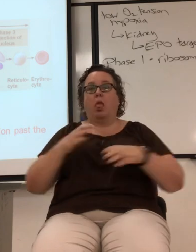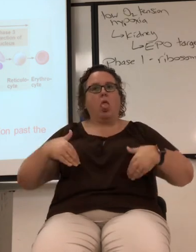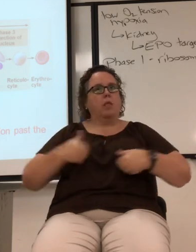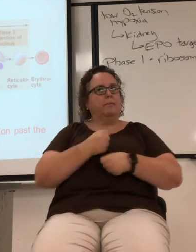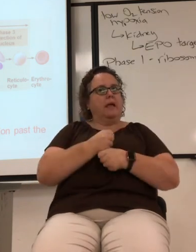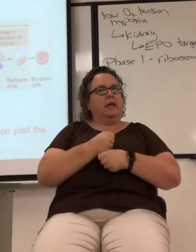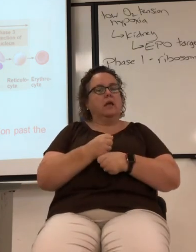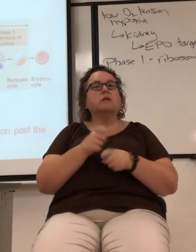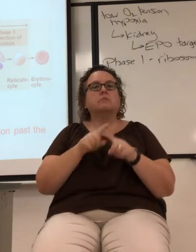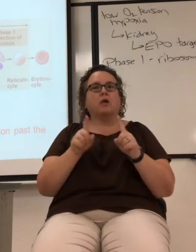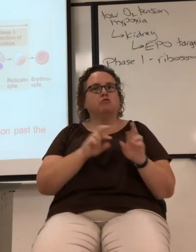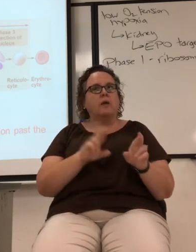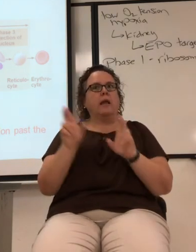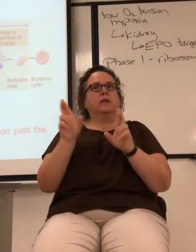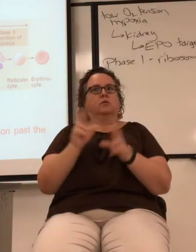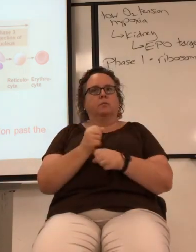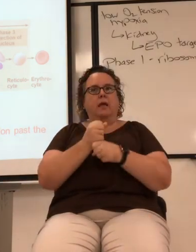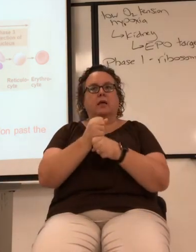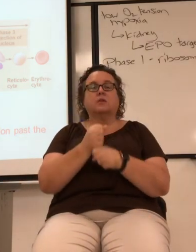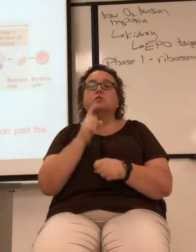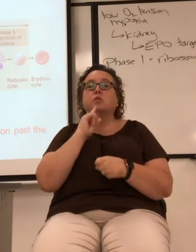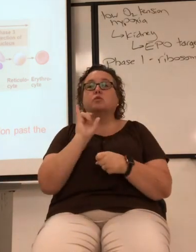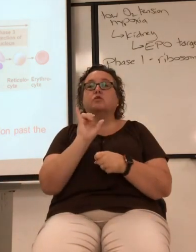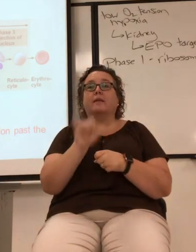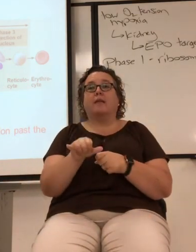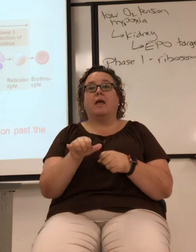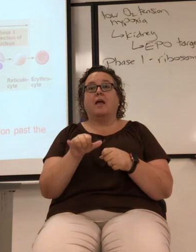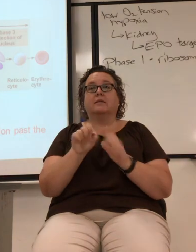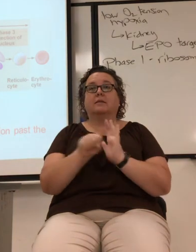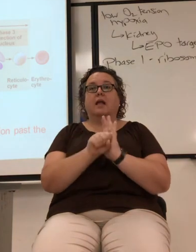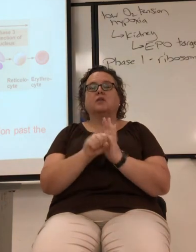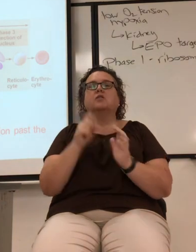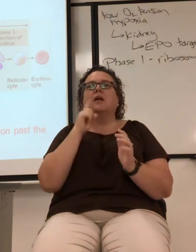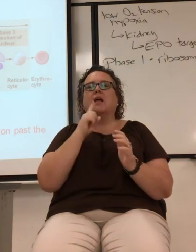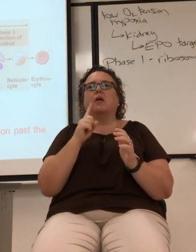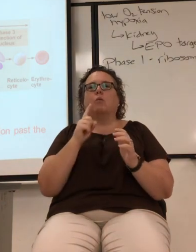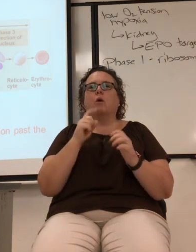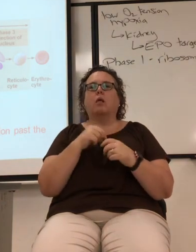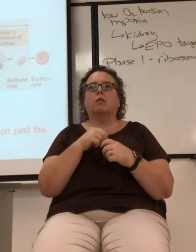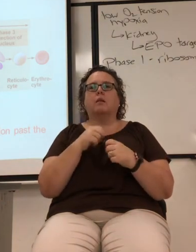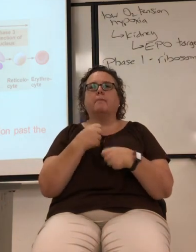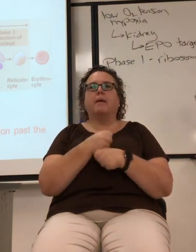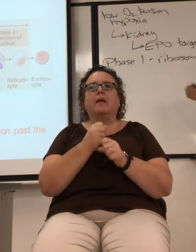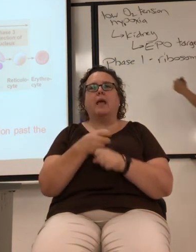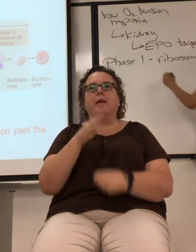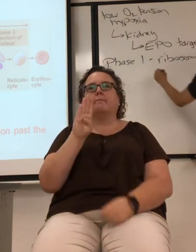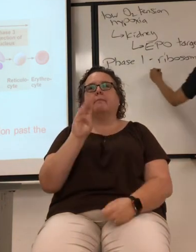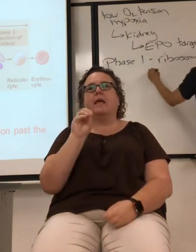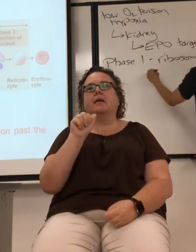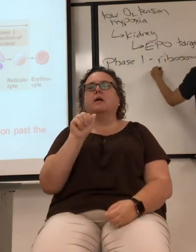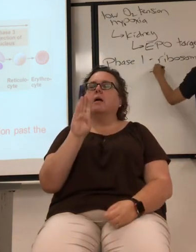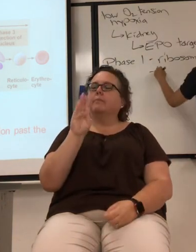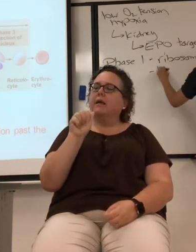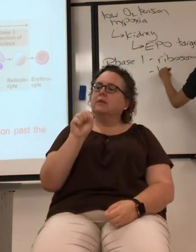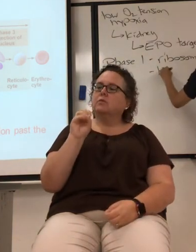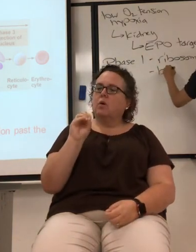so during this phase, the cell takes up, it presents a basophilia. Okay.